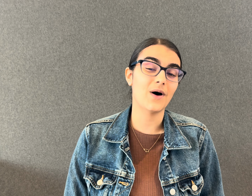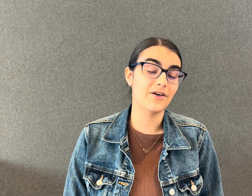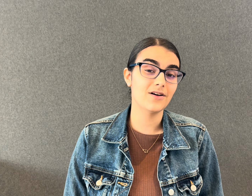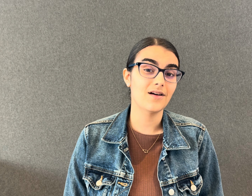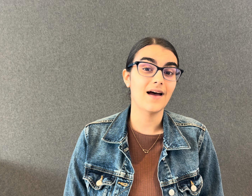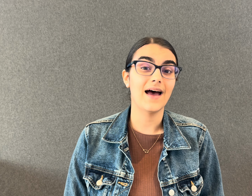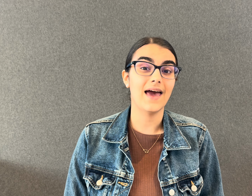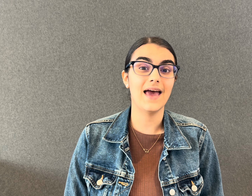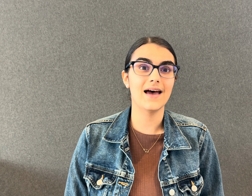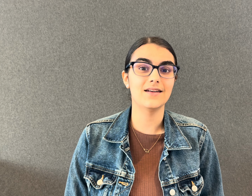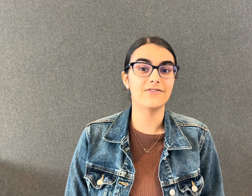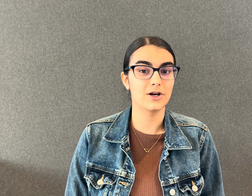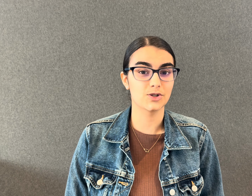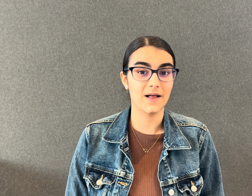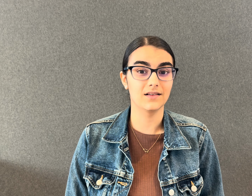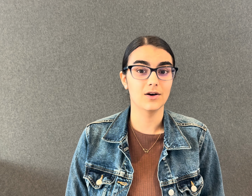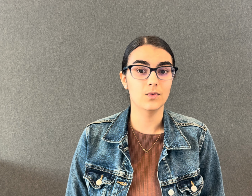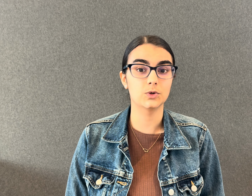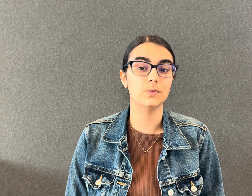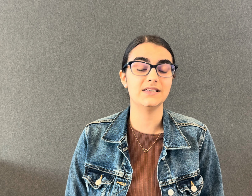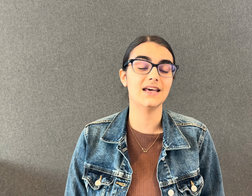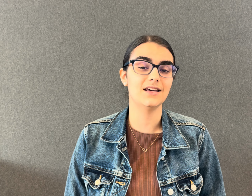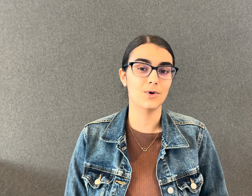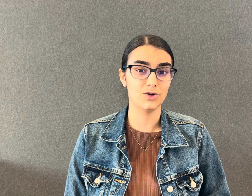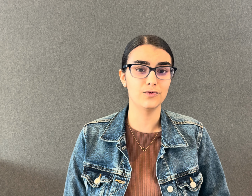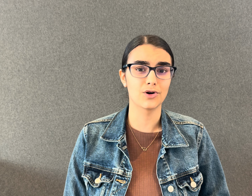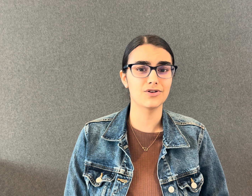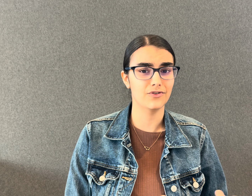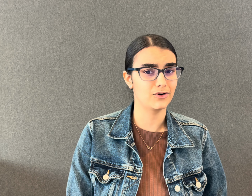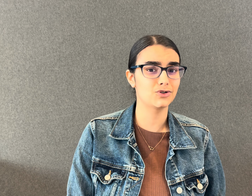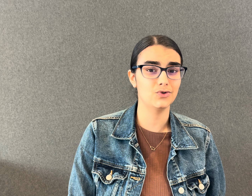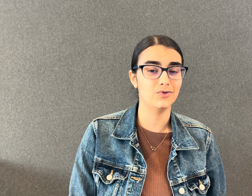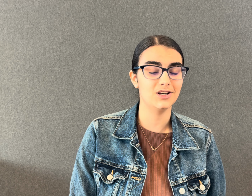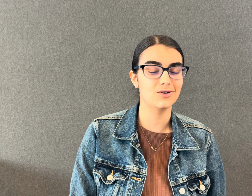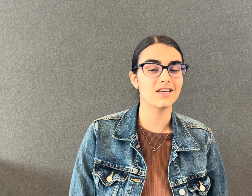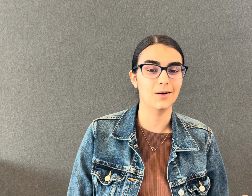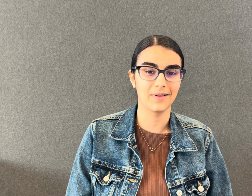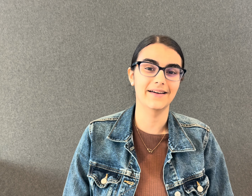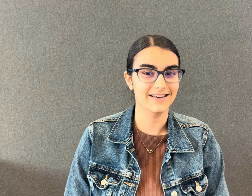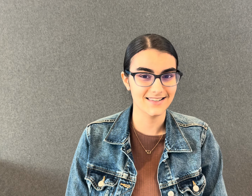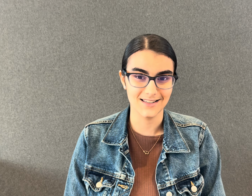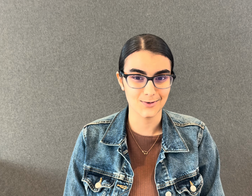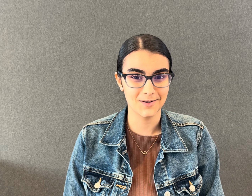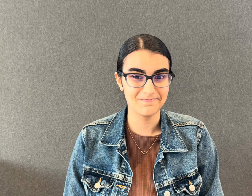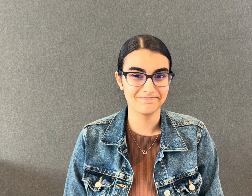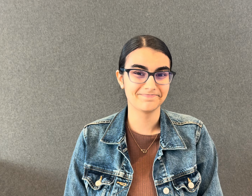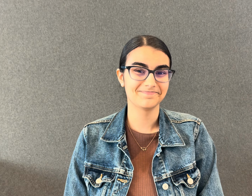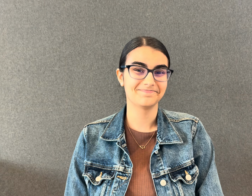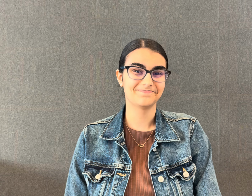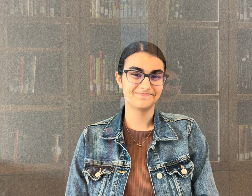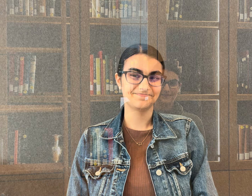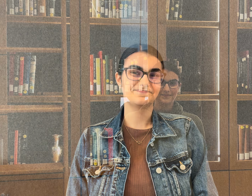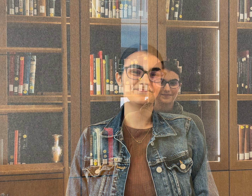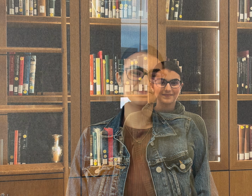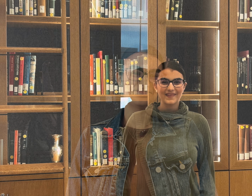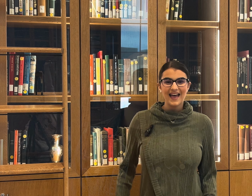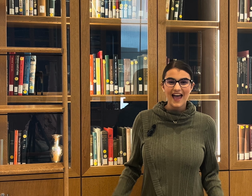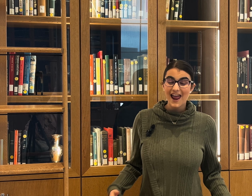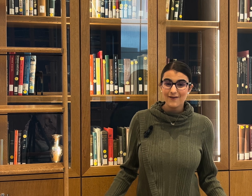weather, and finger spelling, which will be taking what you've learned in the first 2 videos and applying it to this one. Hey